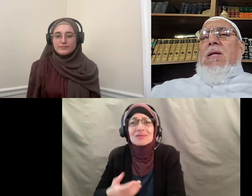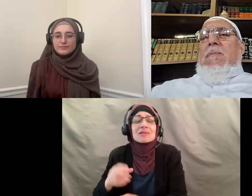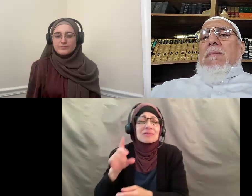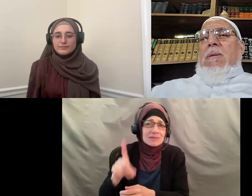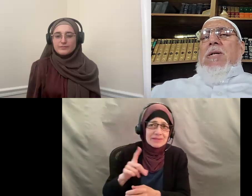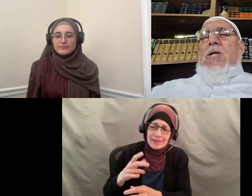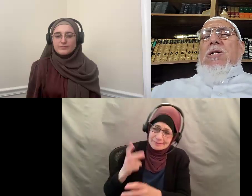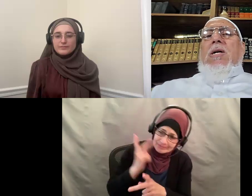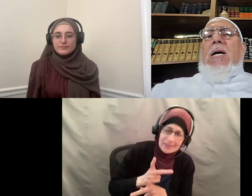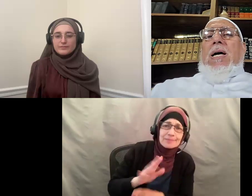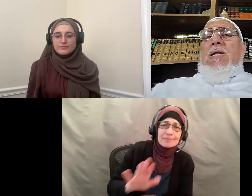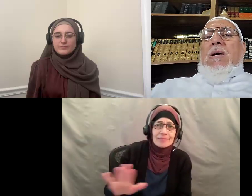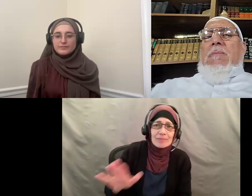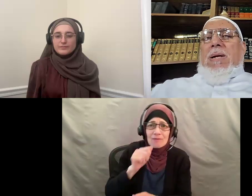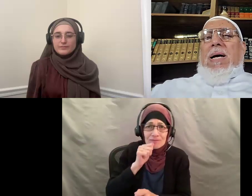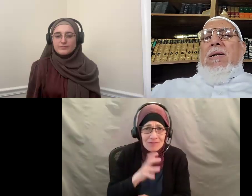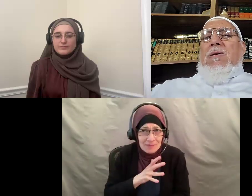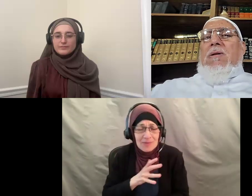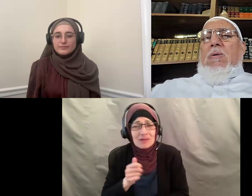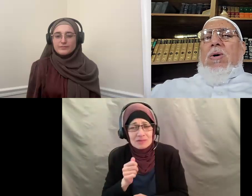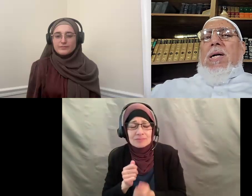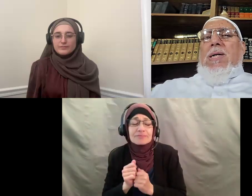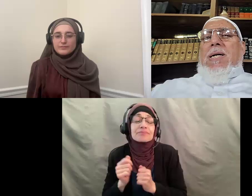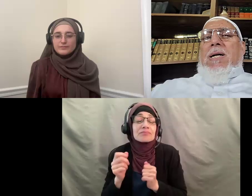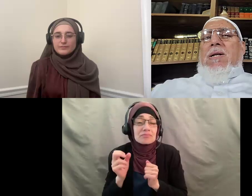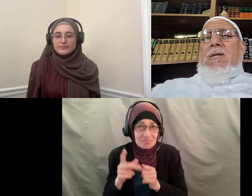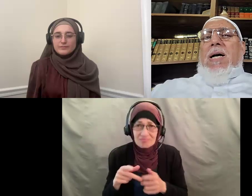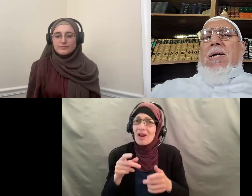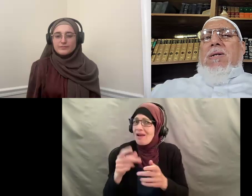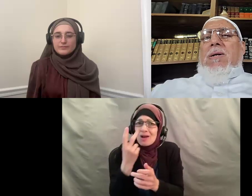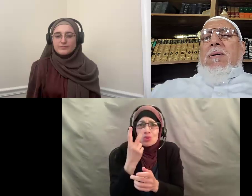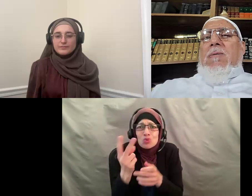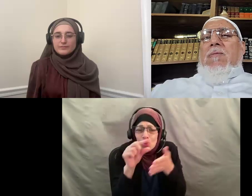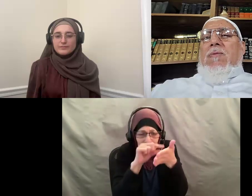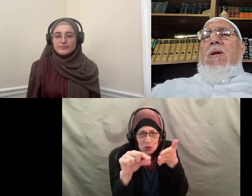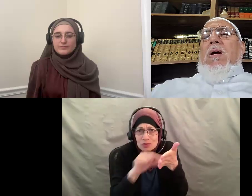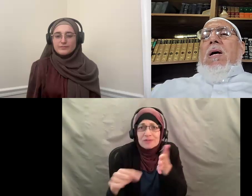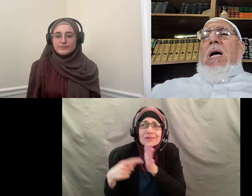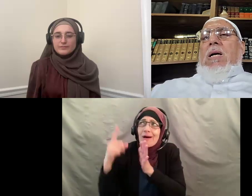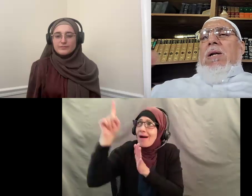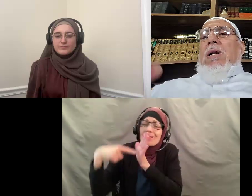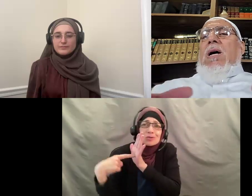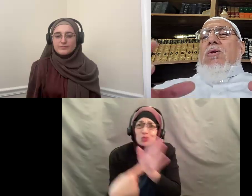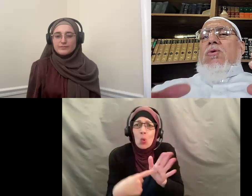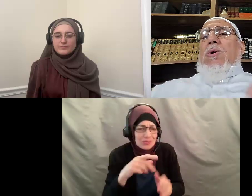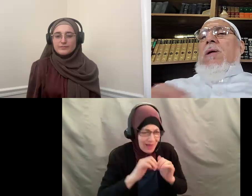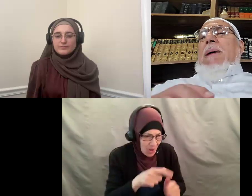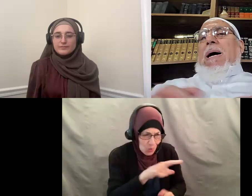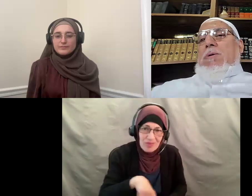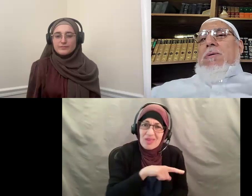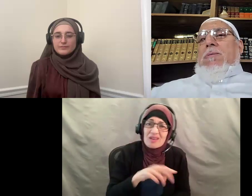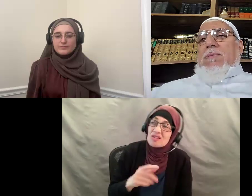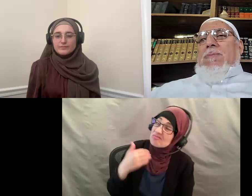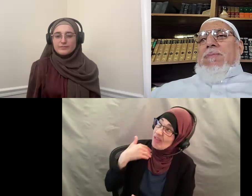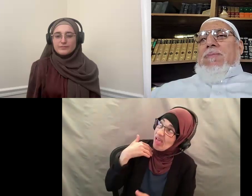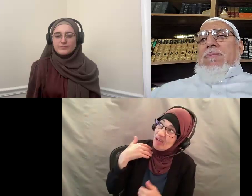they got them the message, and they belied the warnings and the signs, and Allah took them